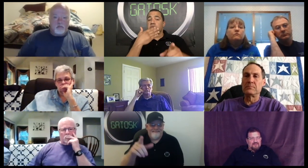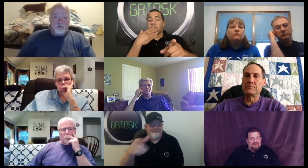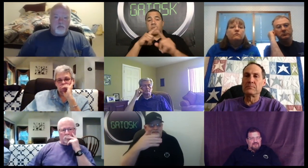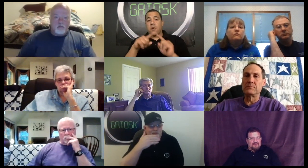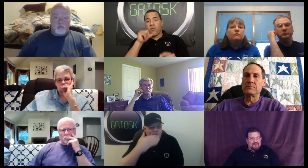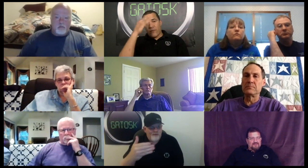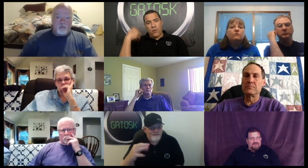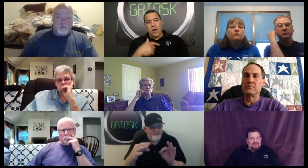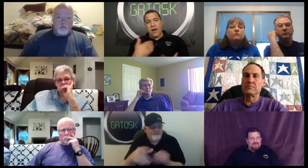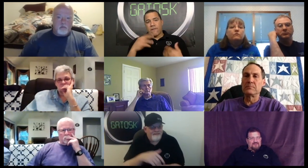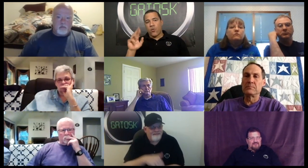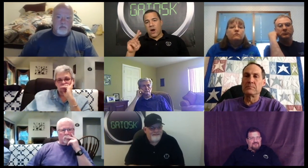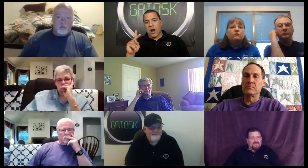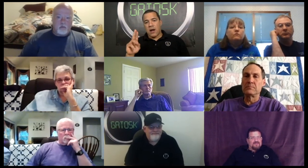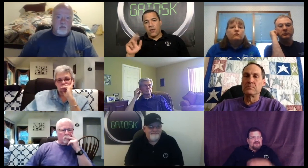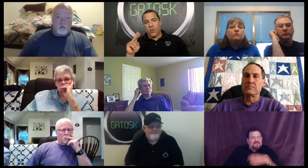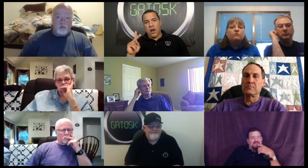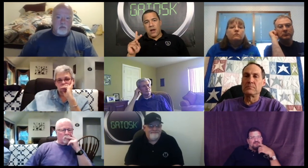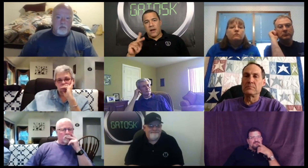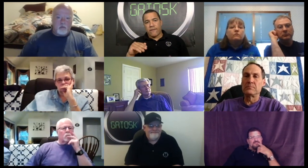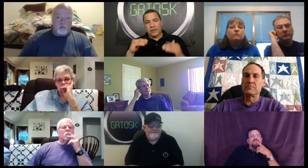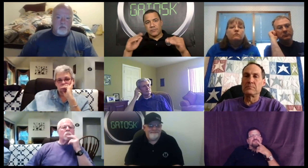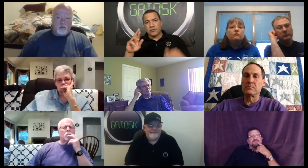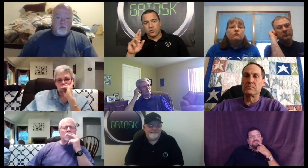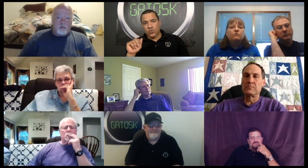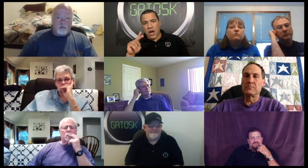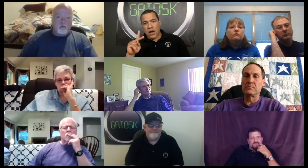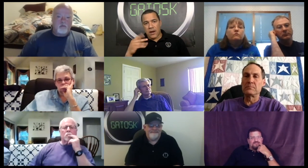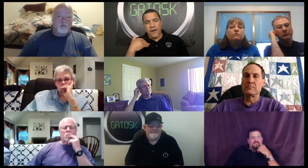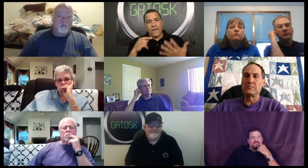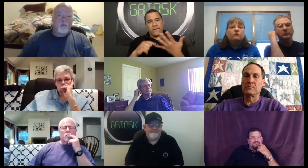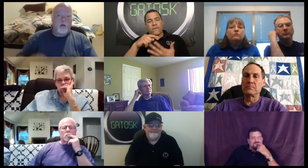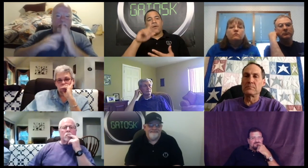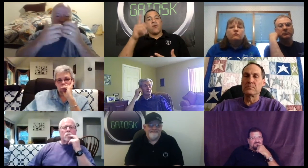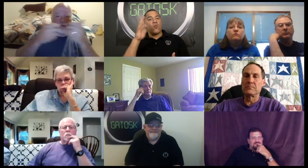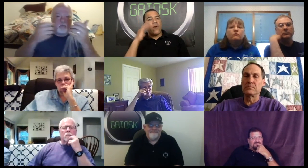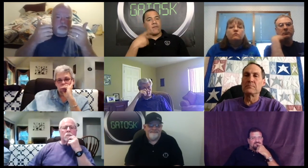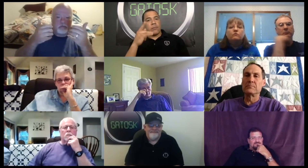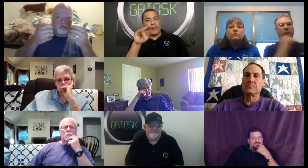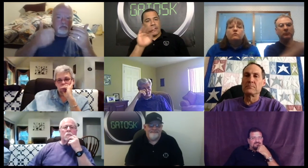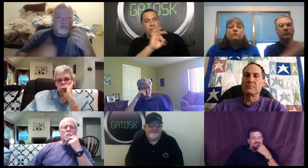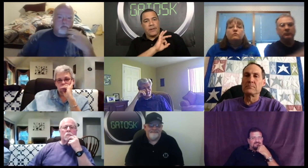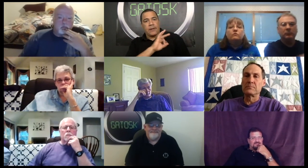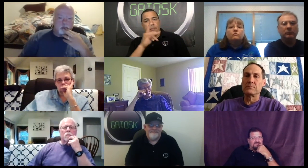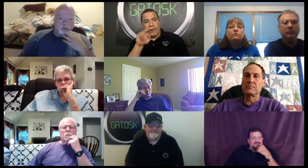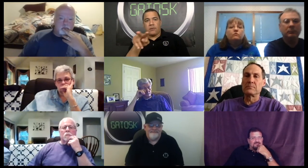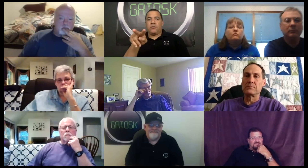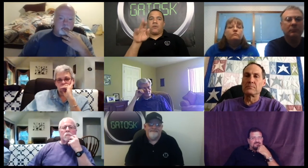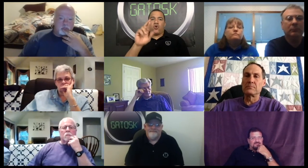maybe, yeah, that's true. But we have ranks. Don't forget, we have rank. So you will have a pin